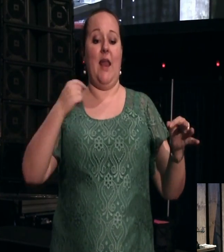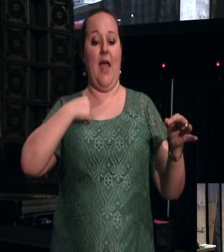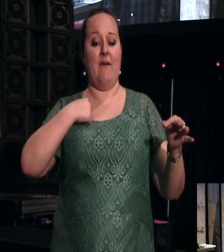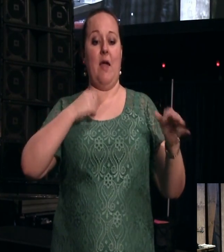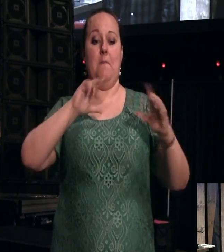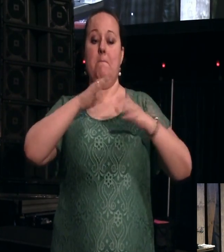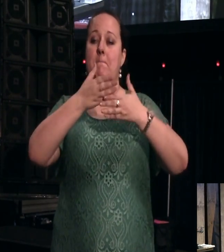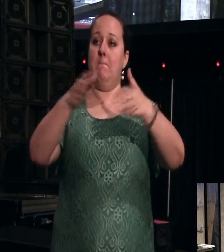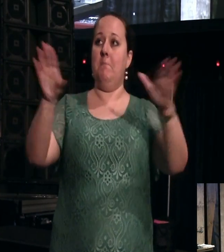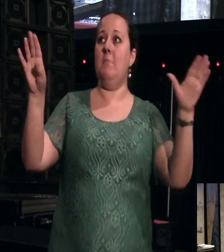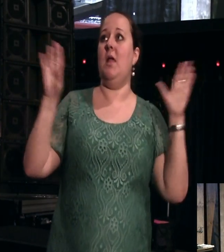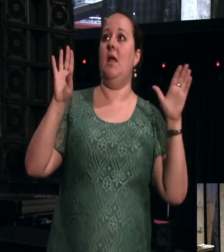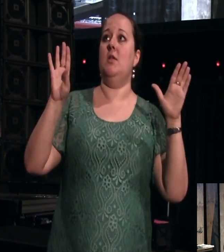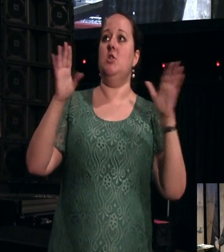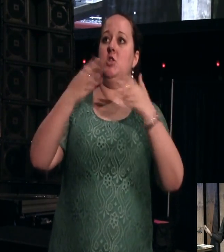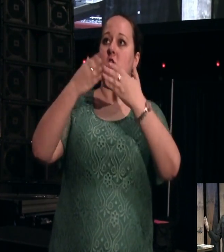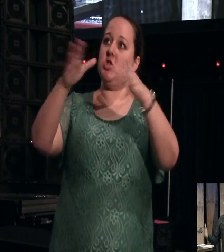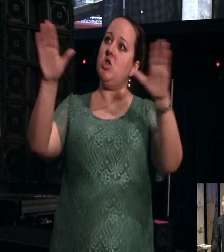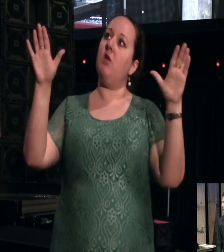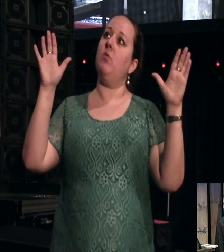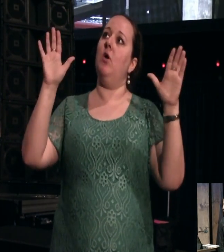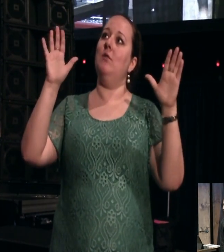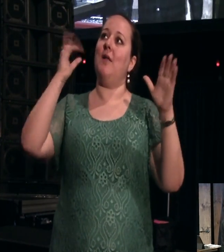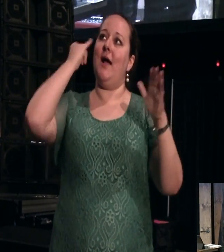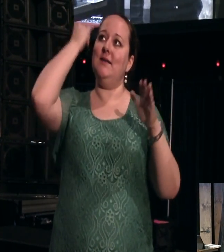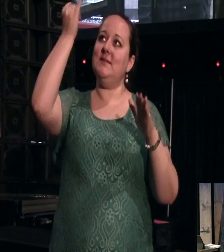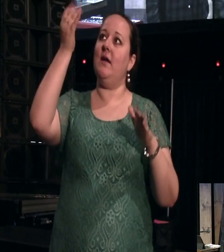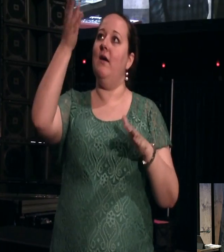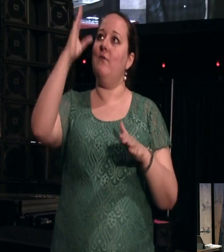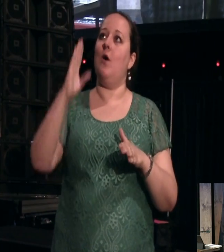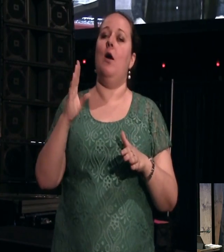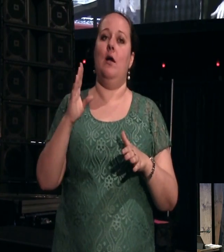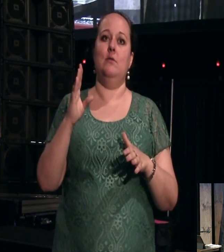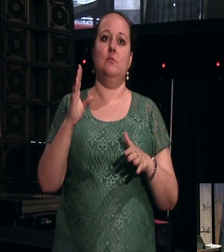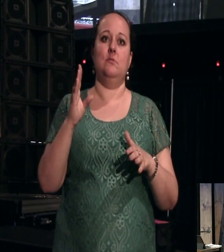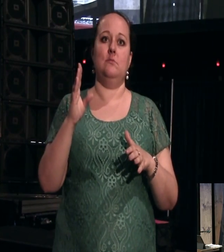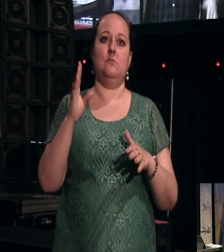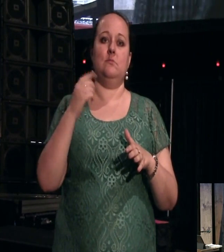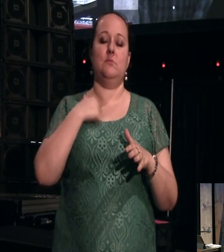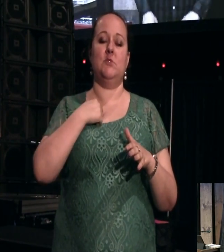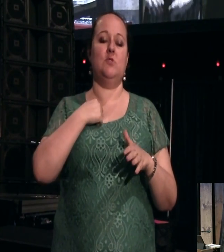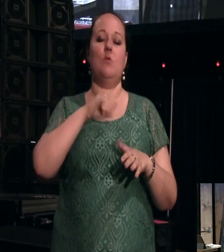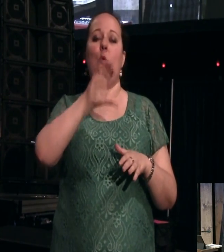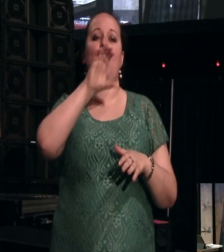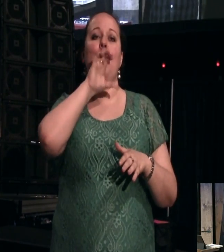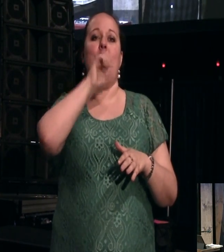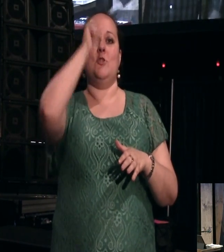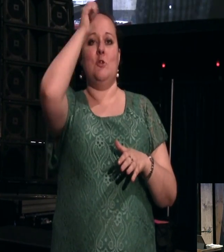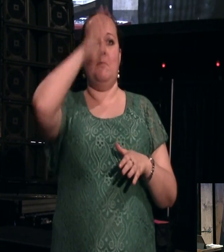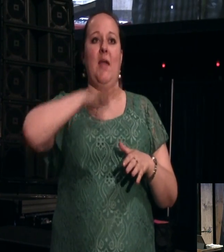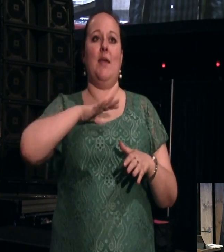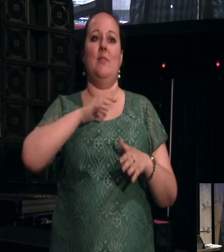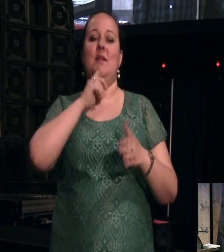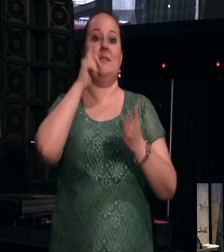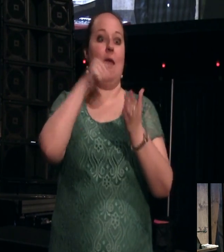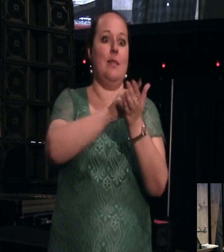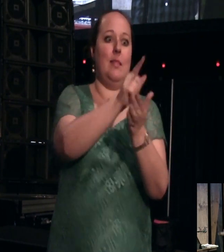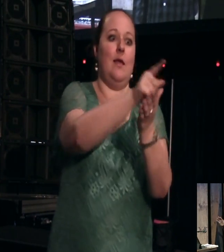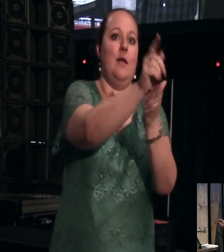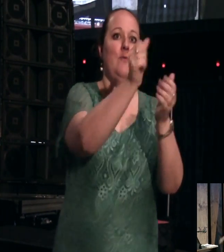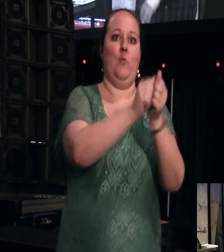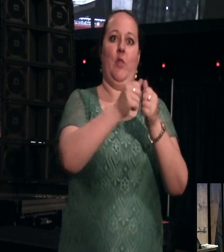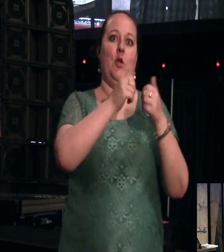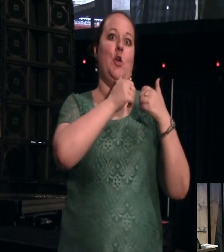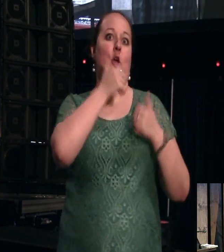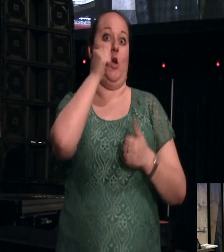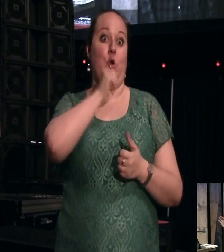to have a big view of God. This is how any relationship works. Just watch a guy who is head over heels